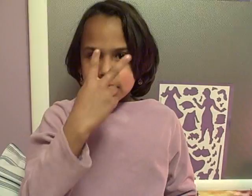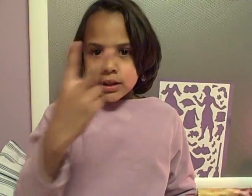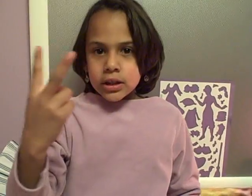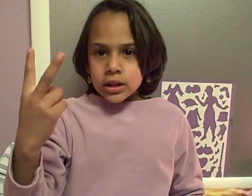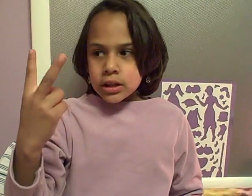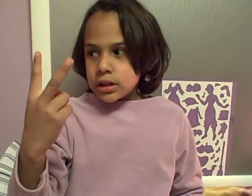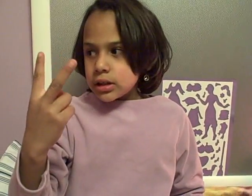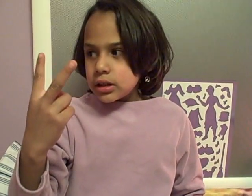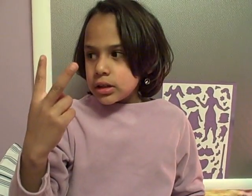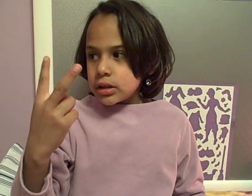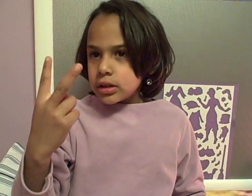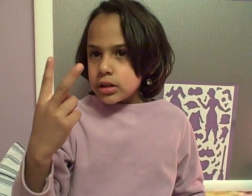see